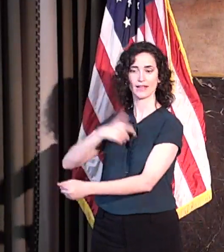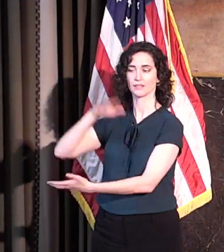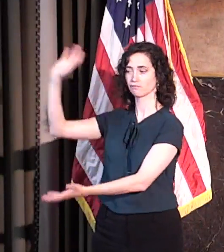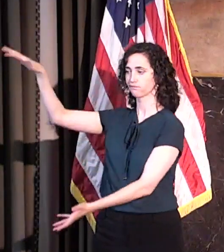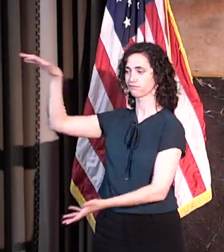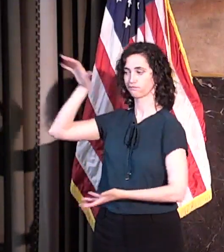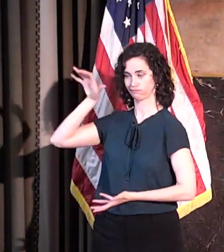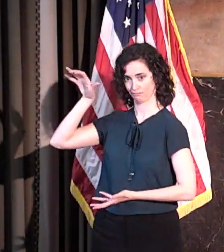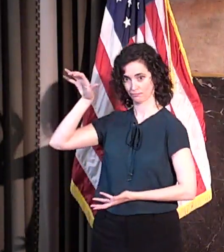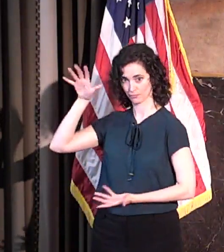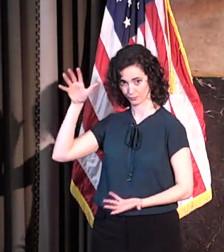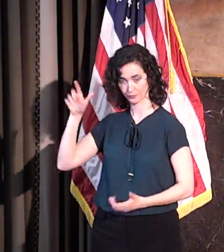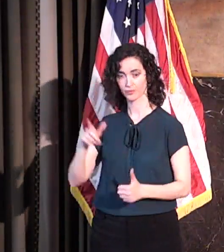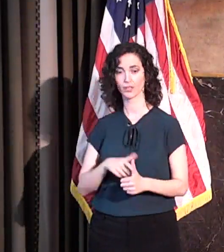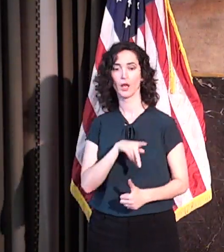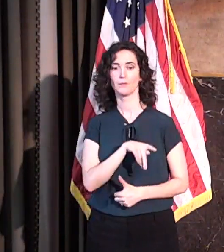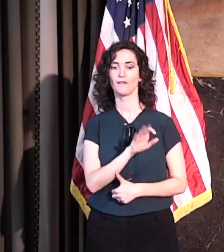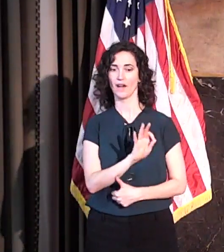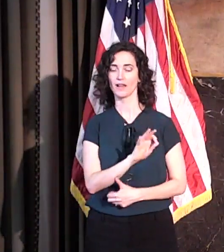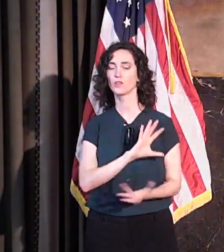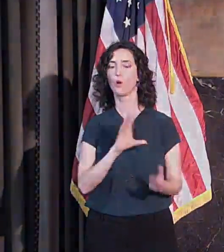getting for Pfizer a total of